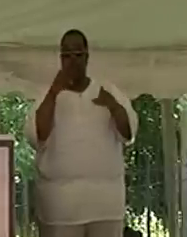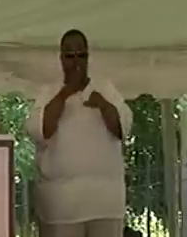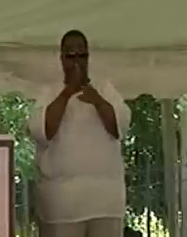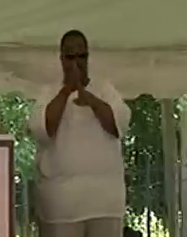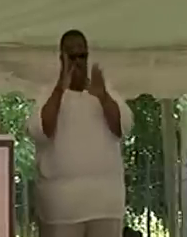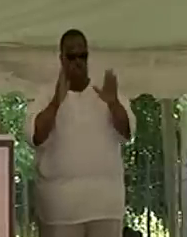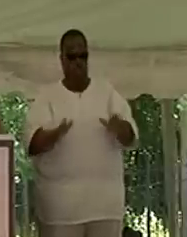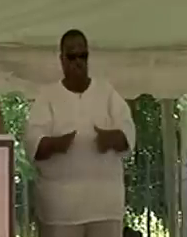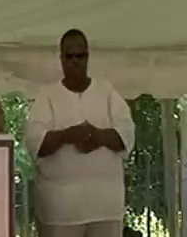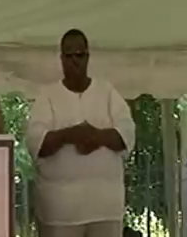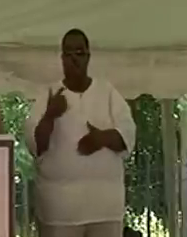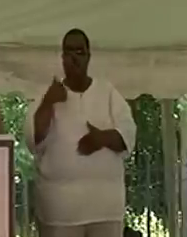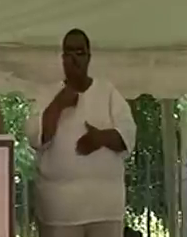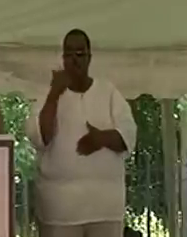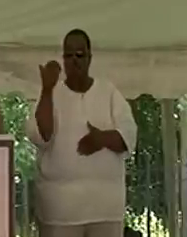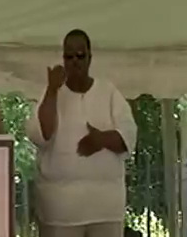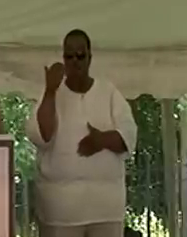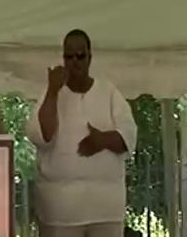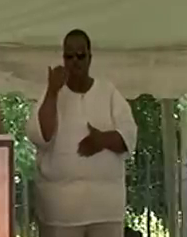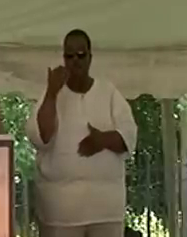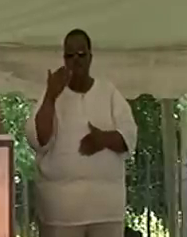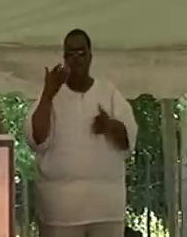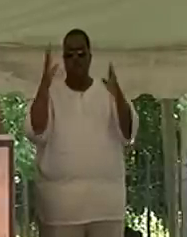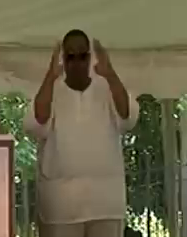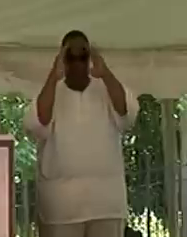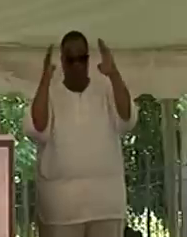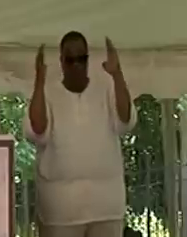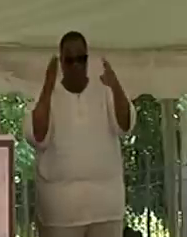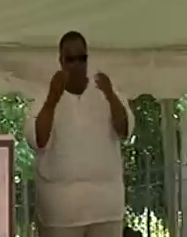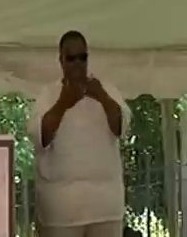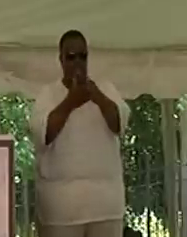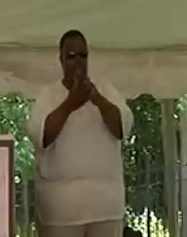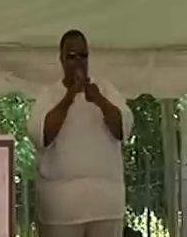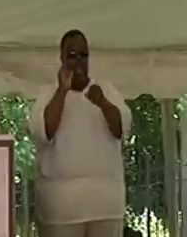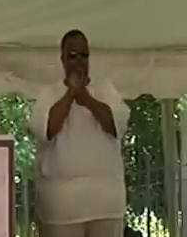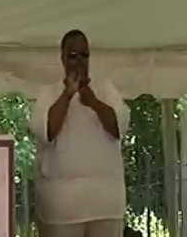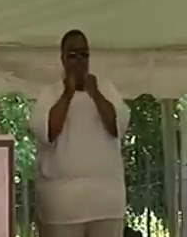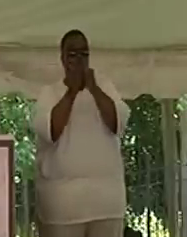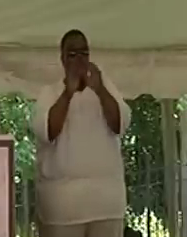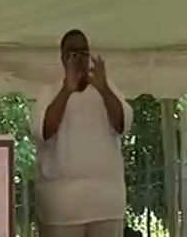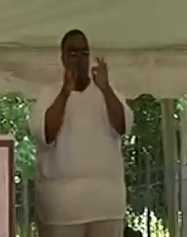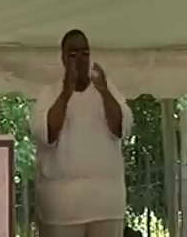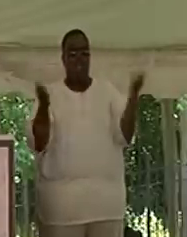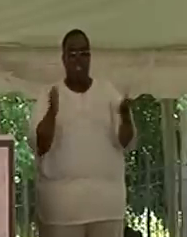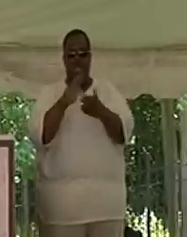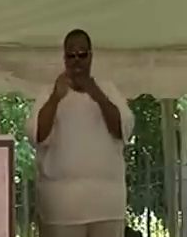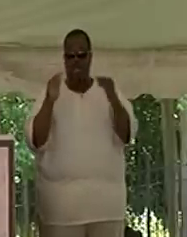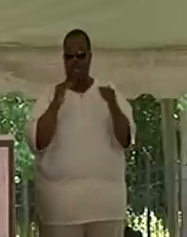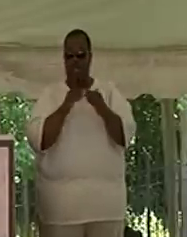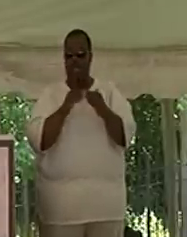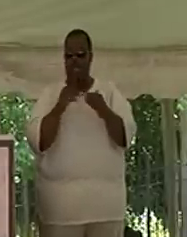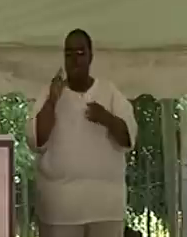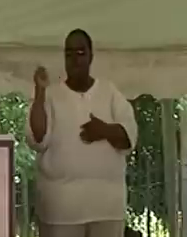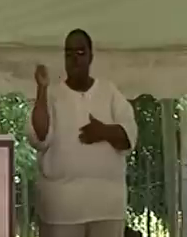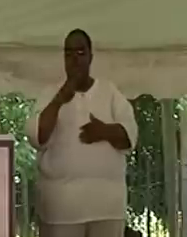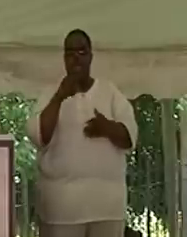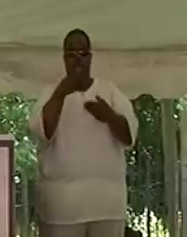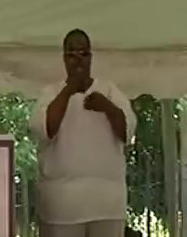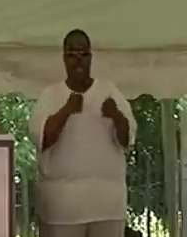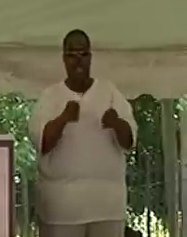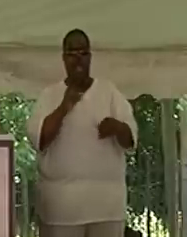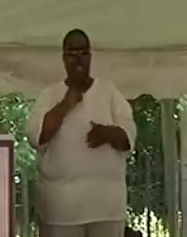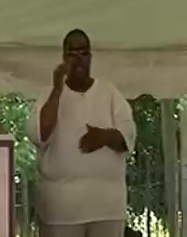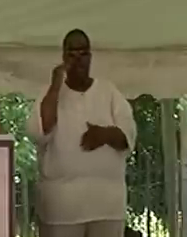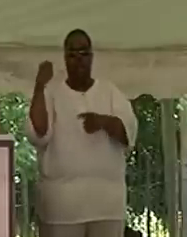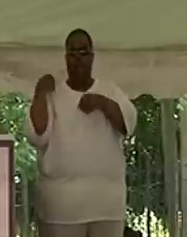professional. We knew that we wanted to pay a lot of attention to helping to work with our families in the city. And when I came into office, because I've